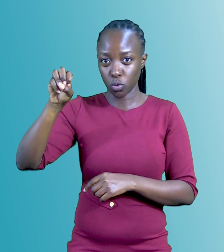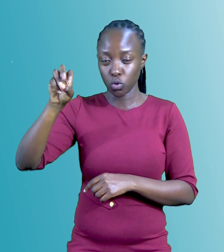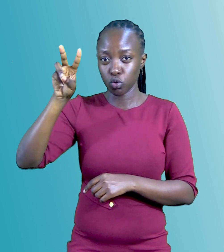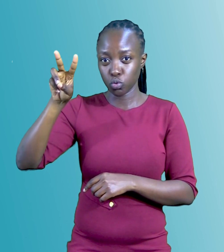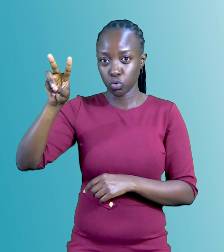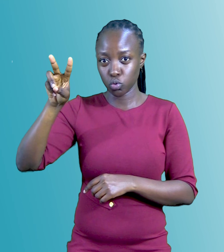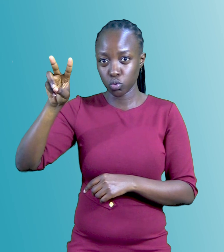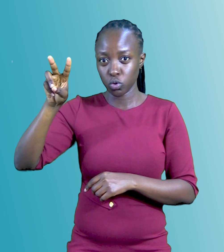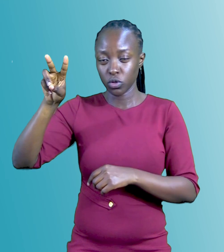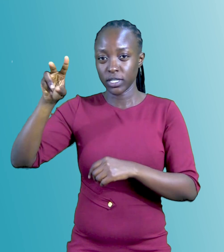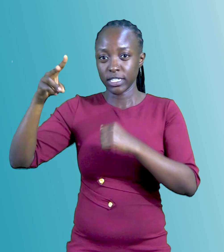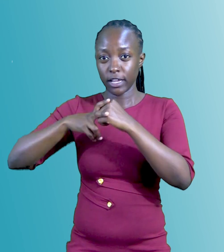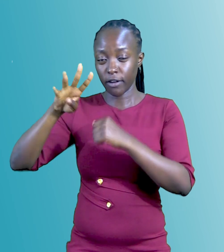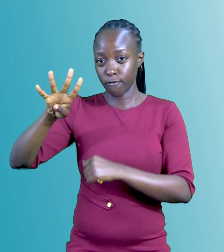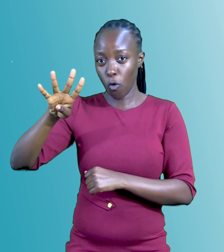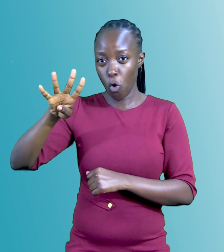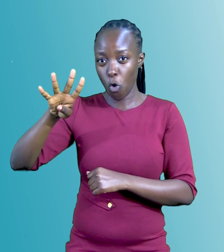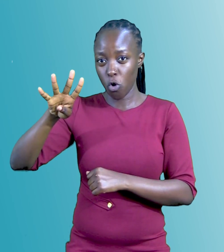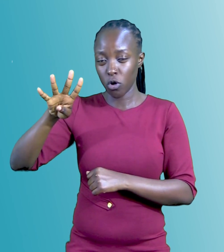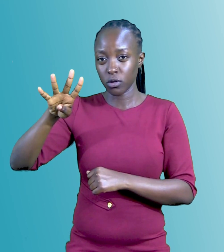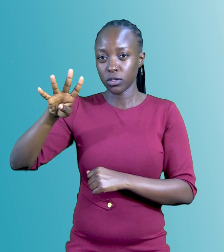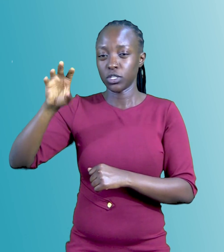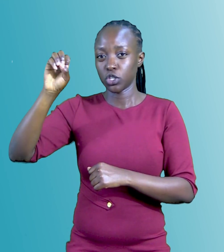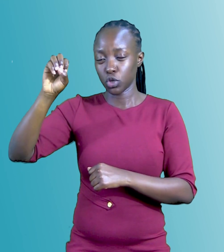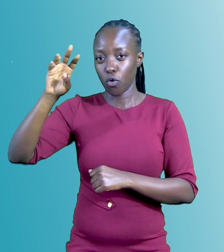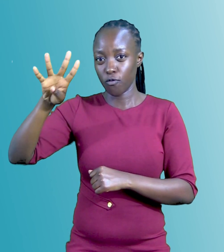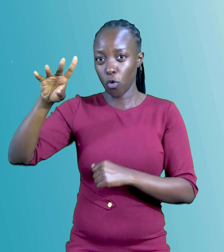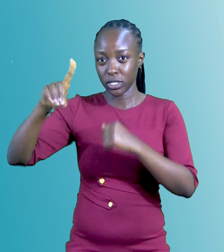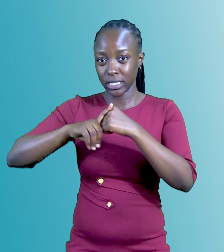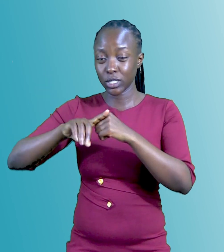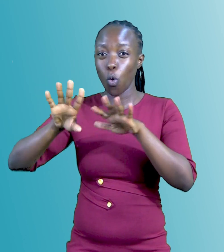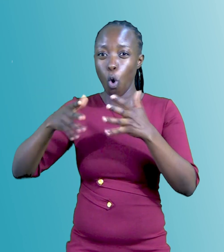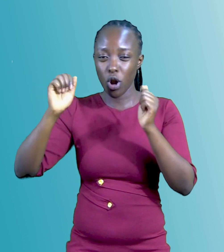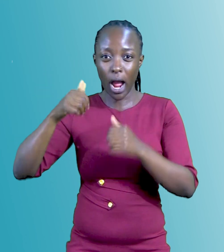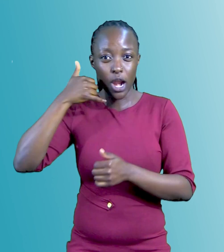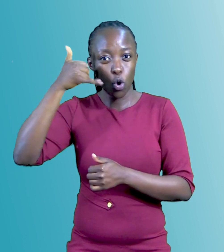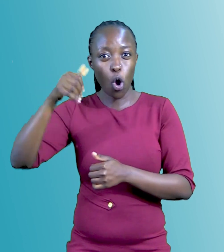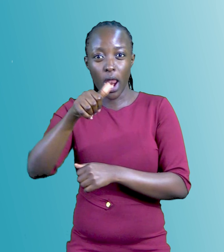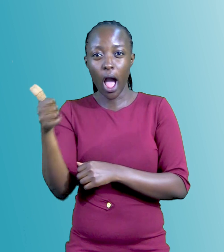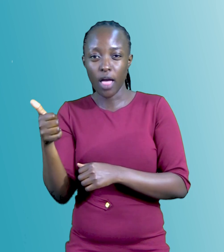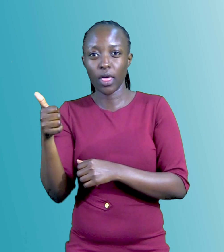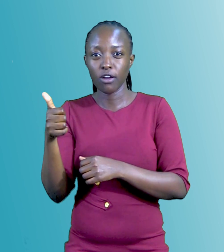2274 046, or give them a call on their toll-free number, which is